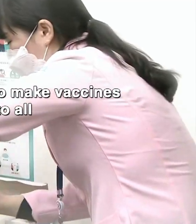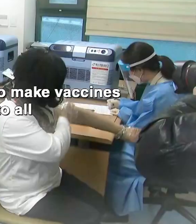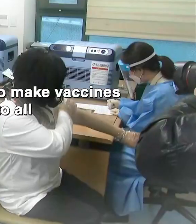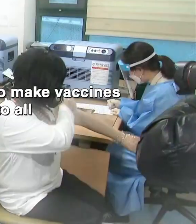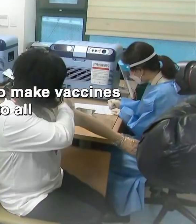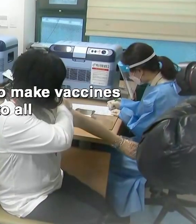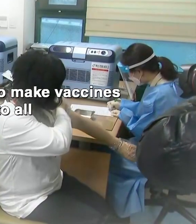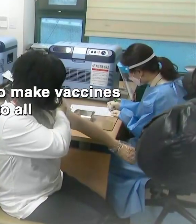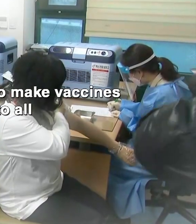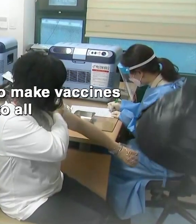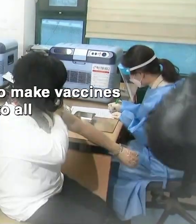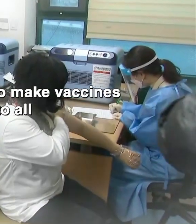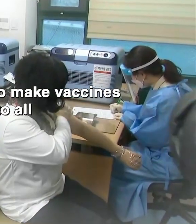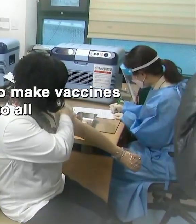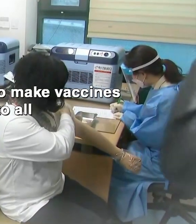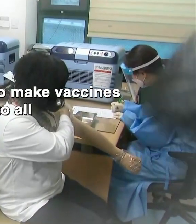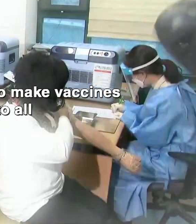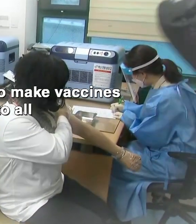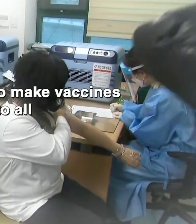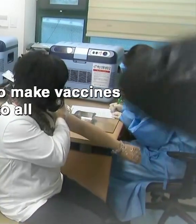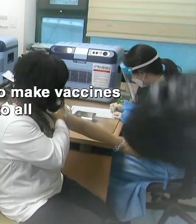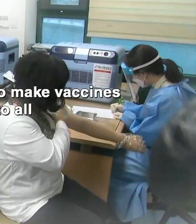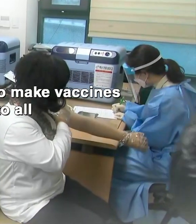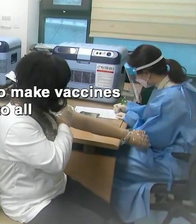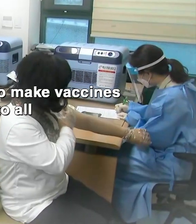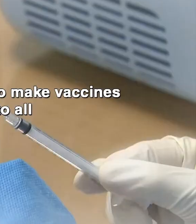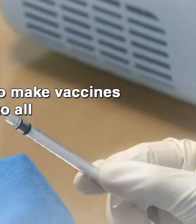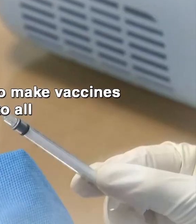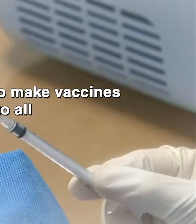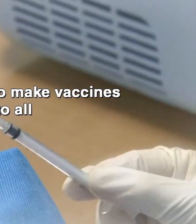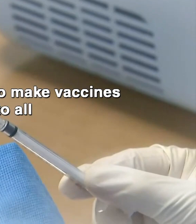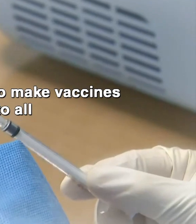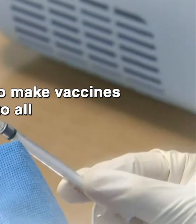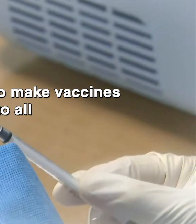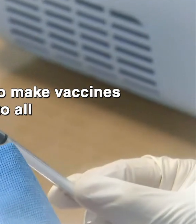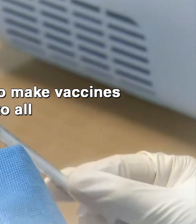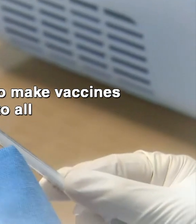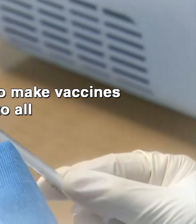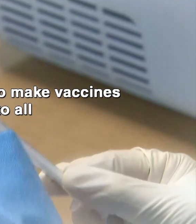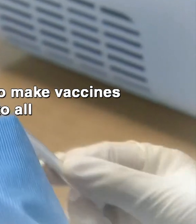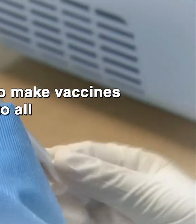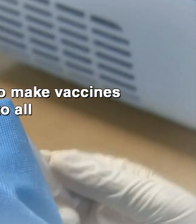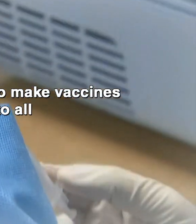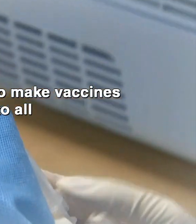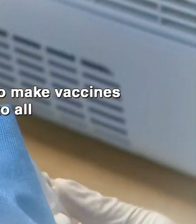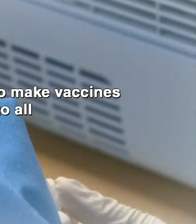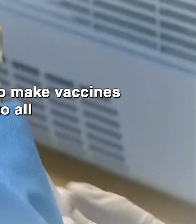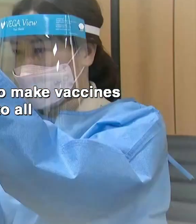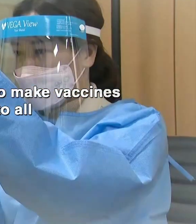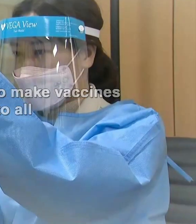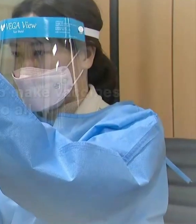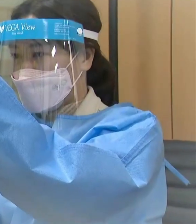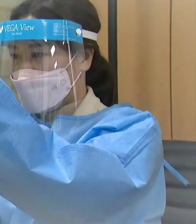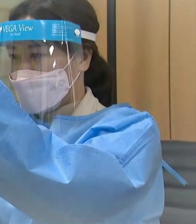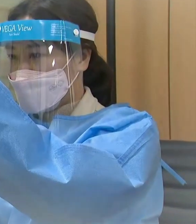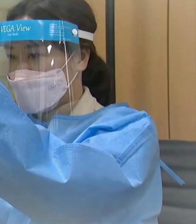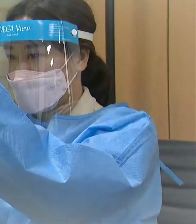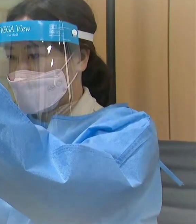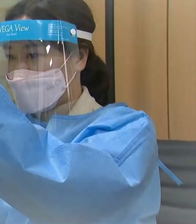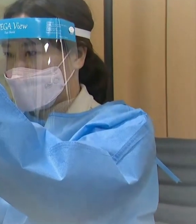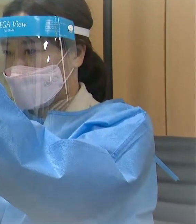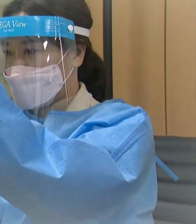It is hoped that future studies will eventually make vaccines available to pregnant women, children, and everyone who might need them.